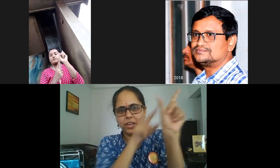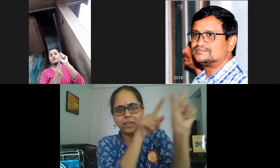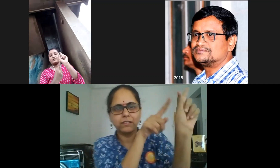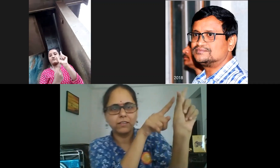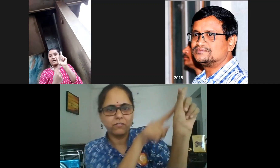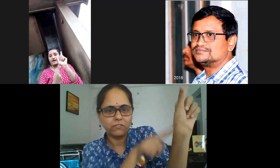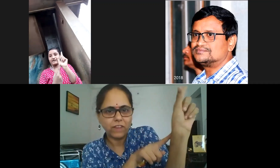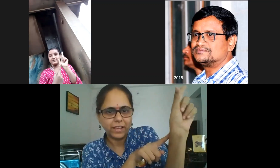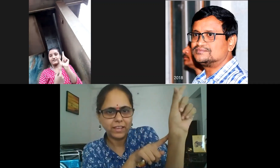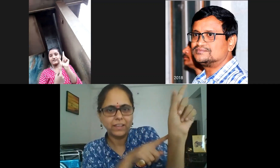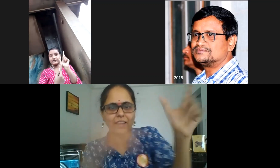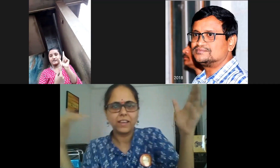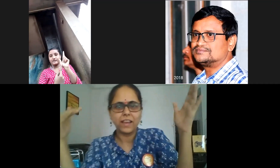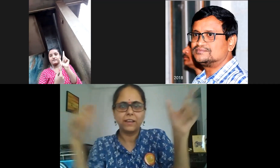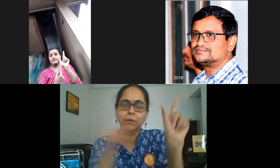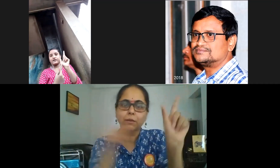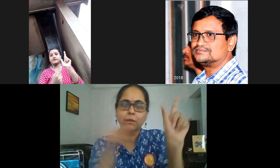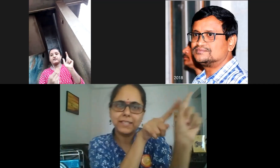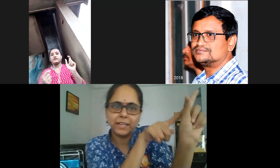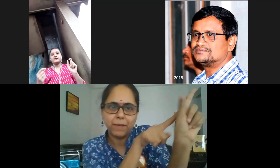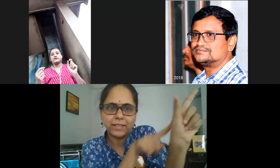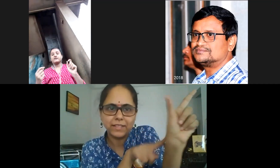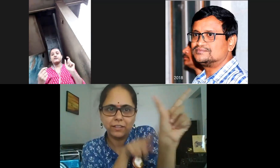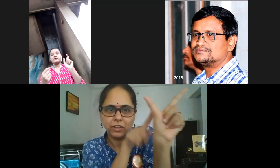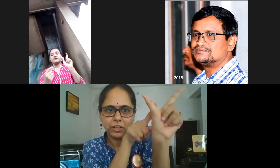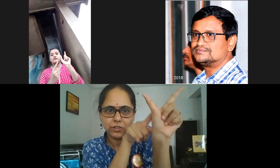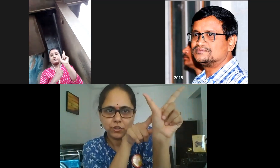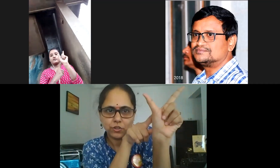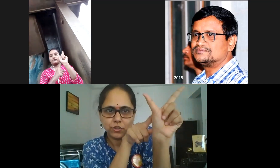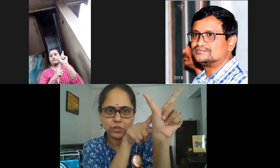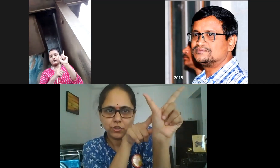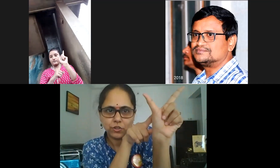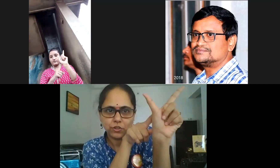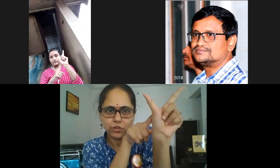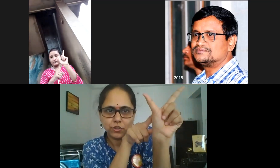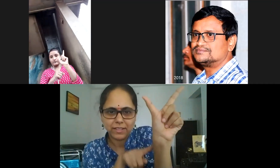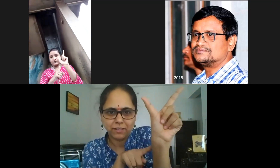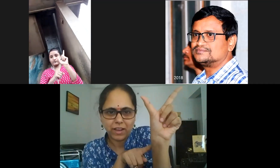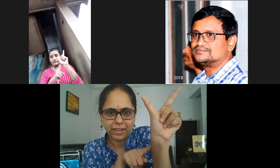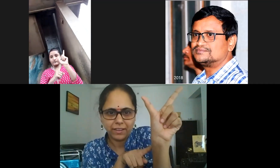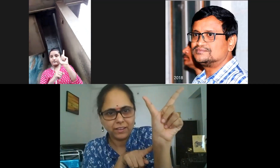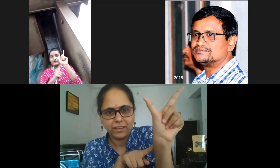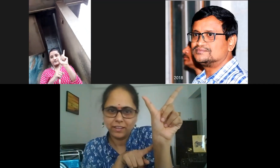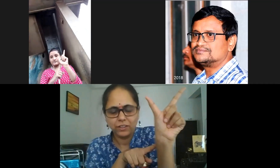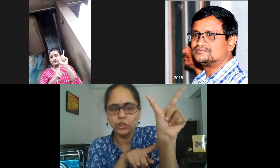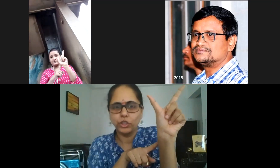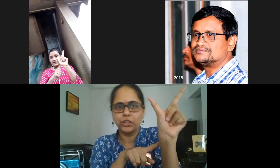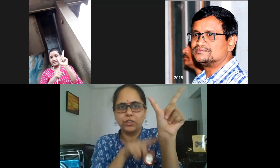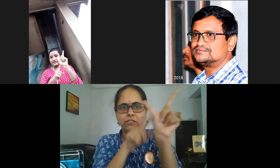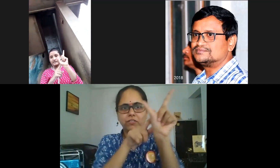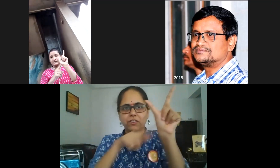sorry, Y, And Y. backside. So this line backside. Y. Good. Y,